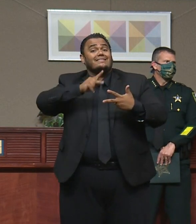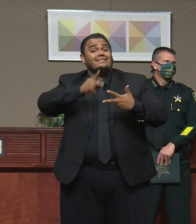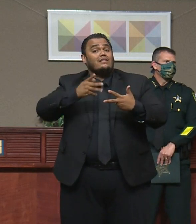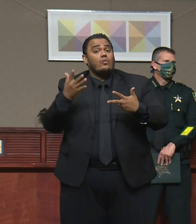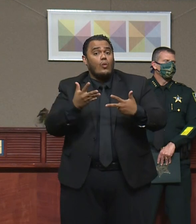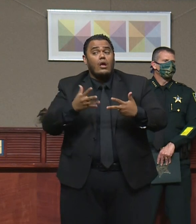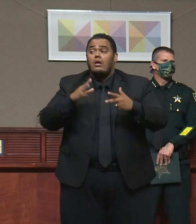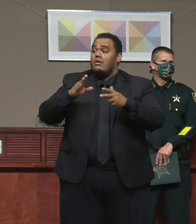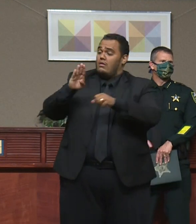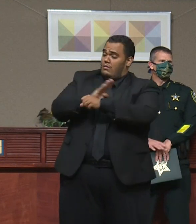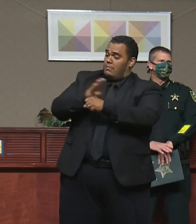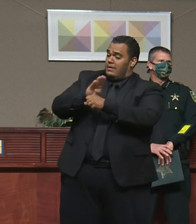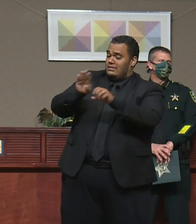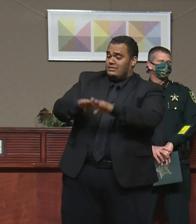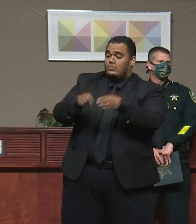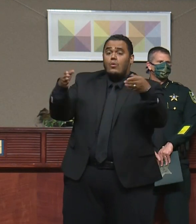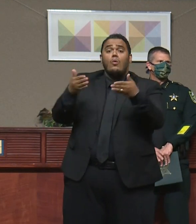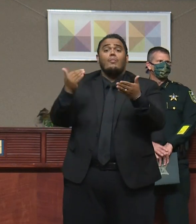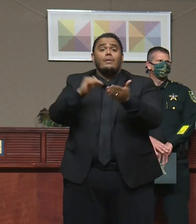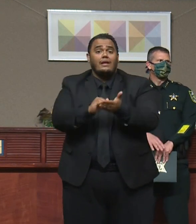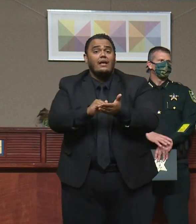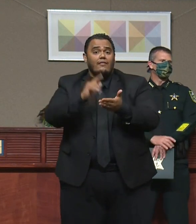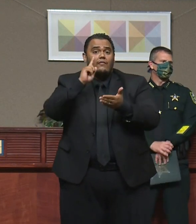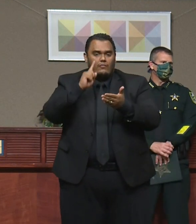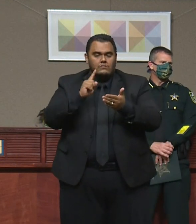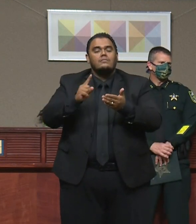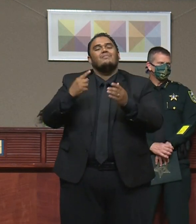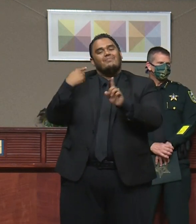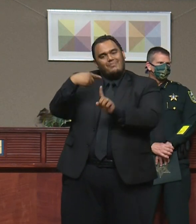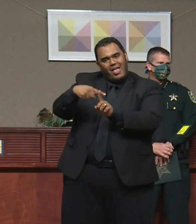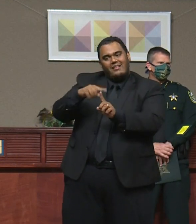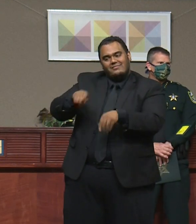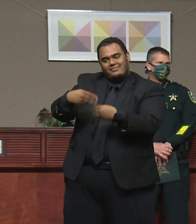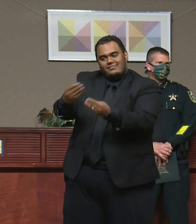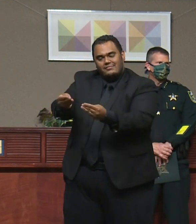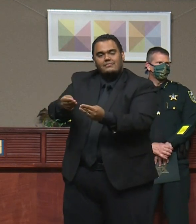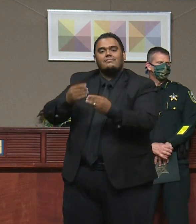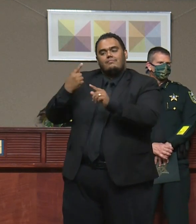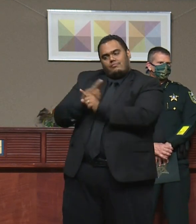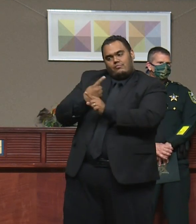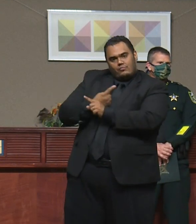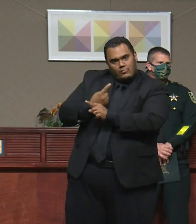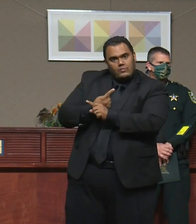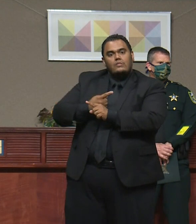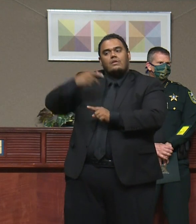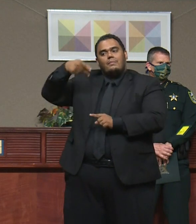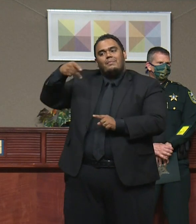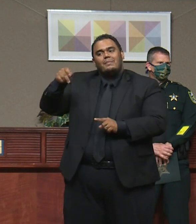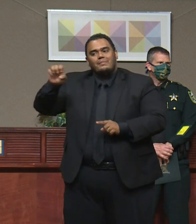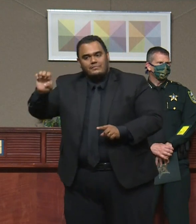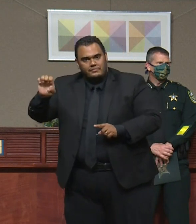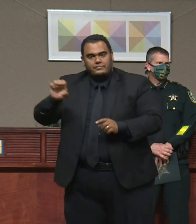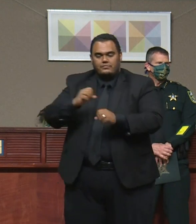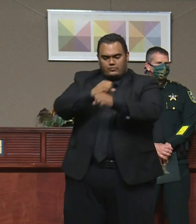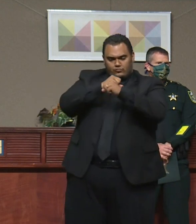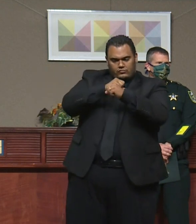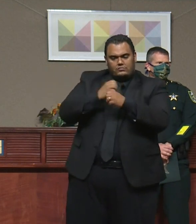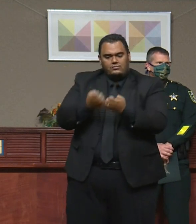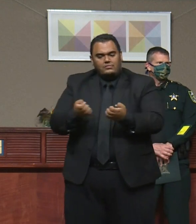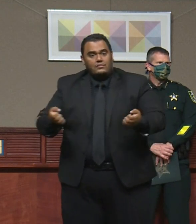with adequate personal protective equipment, and we look to receive supplies of